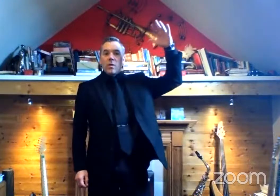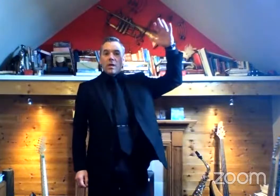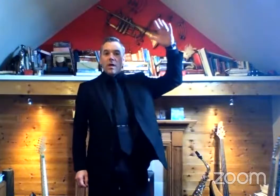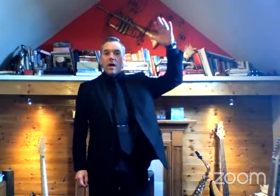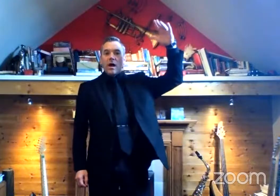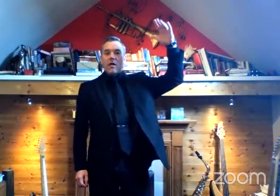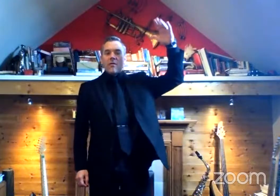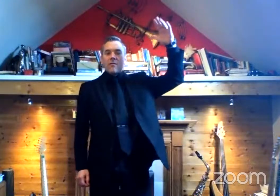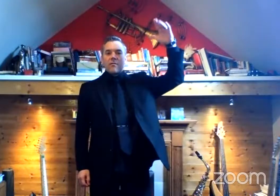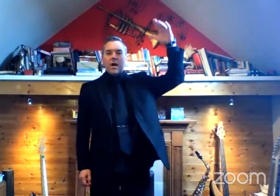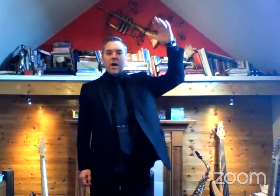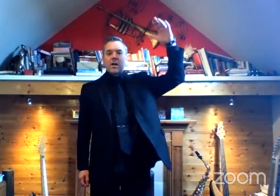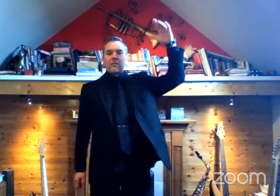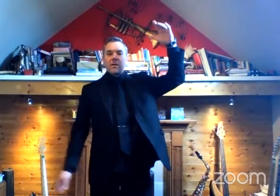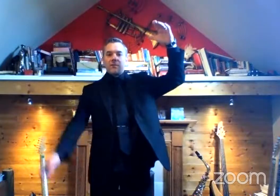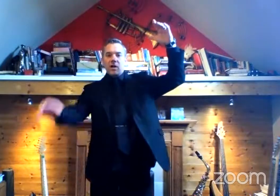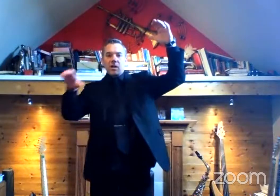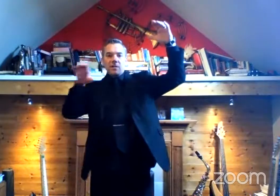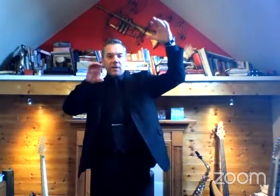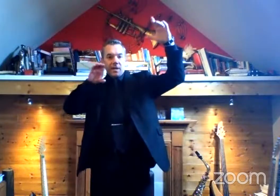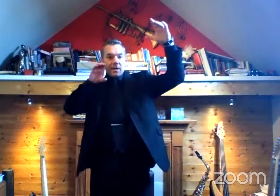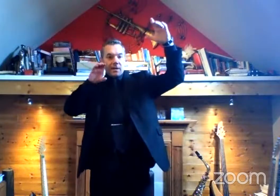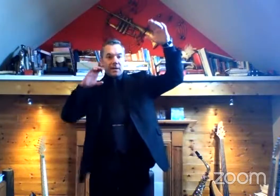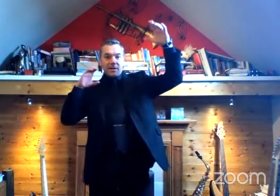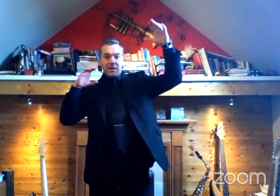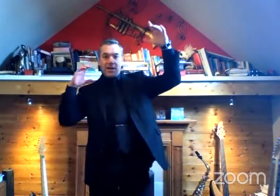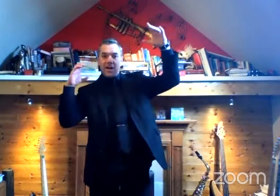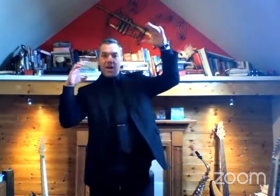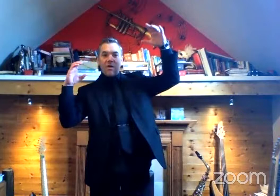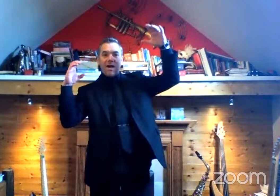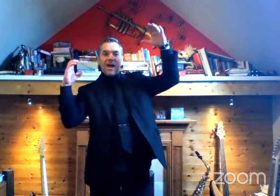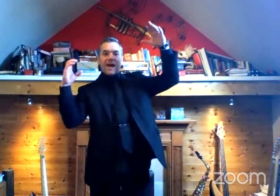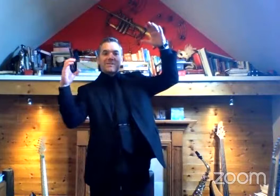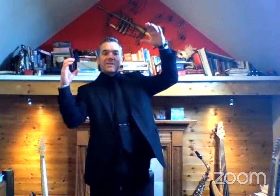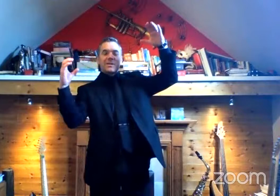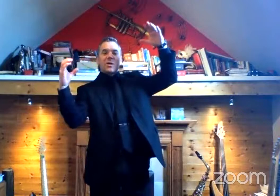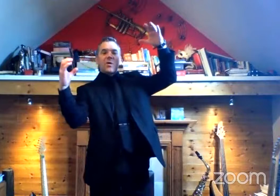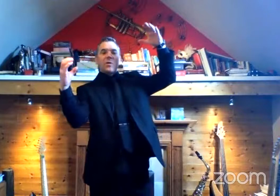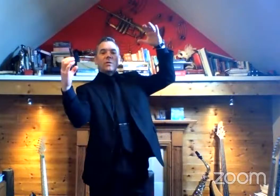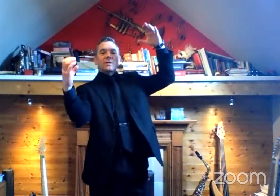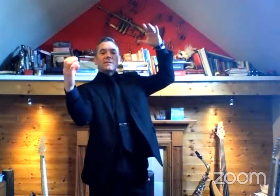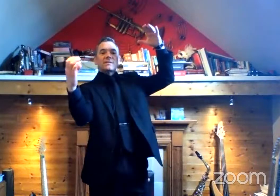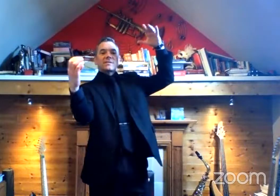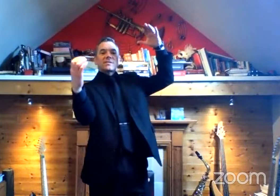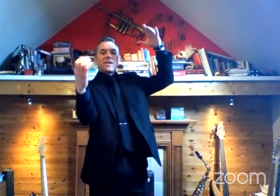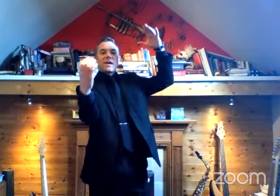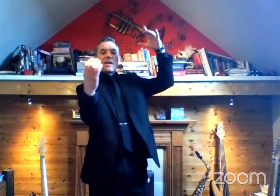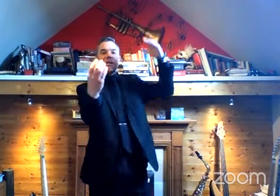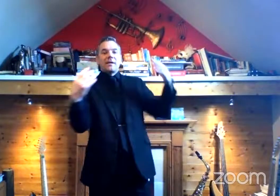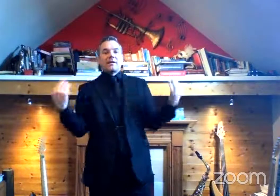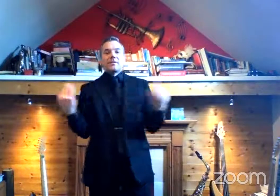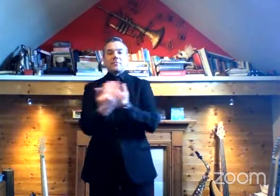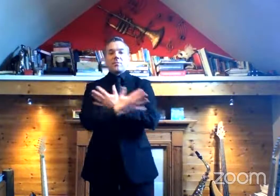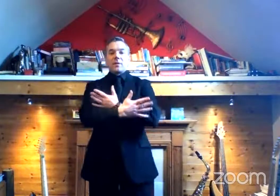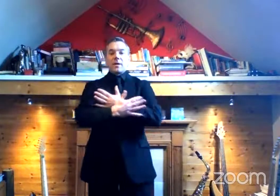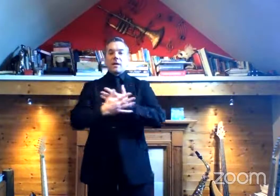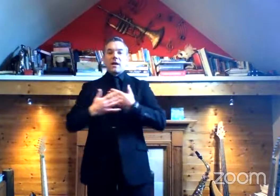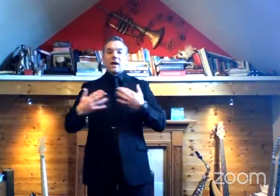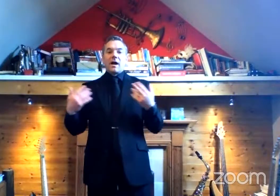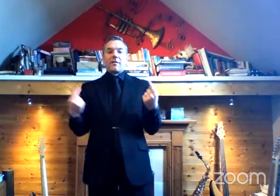We are a rock revolving around a golden sun. We are